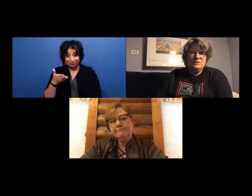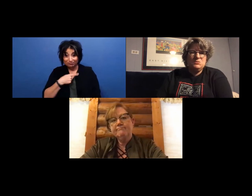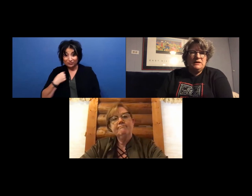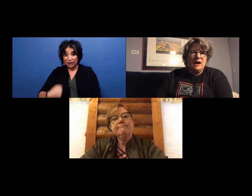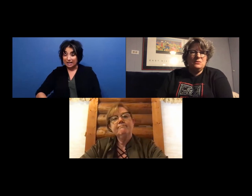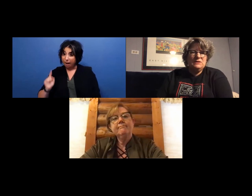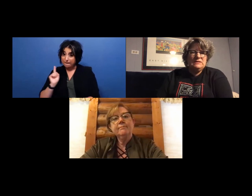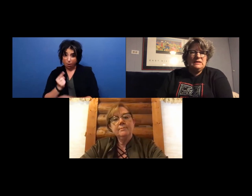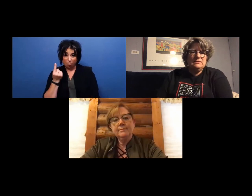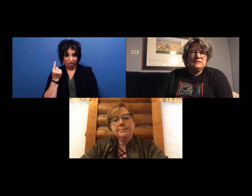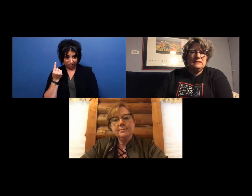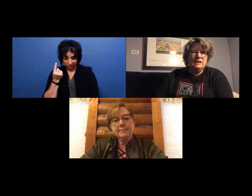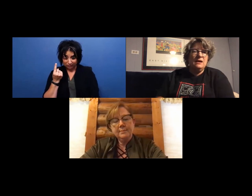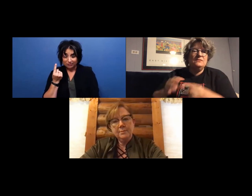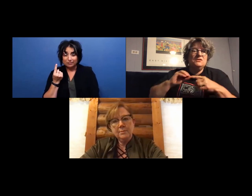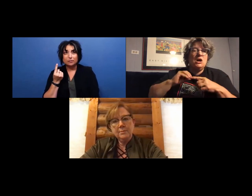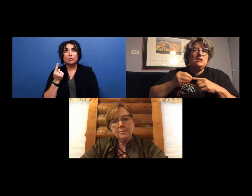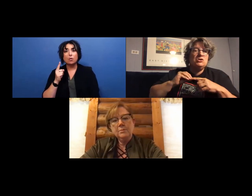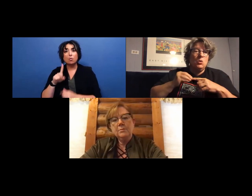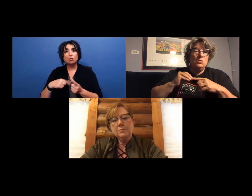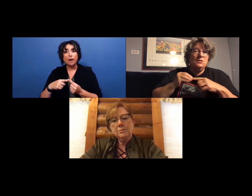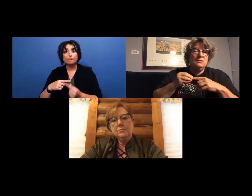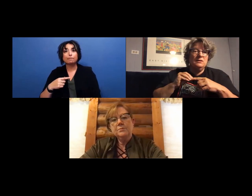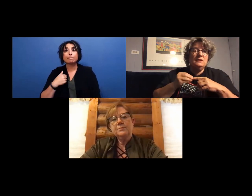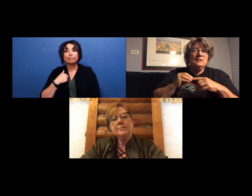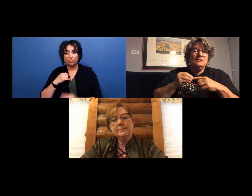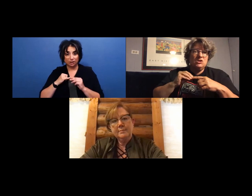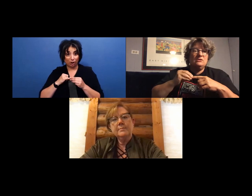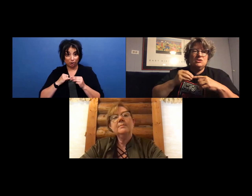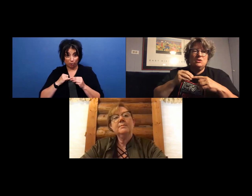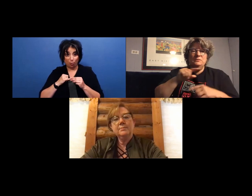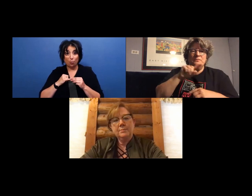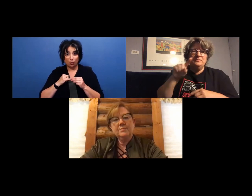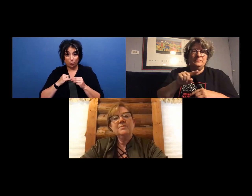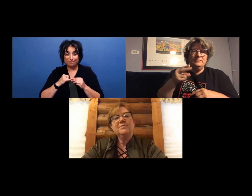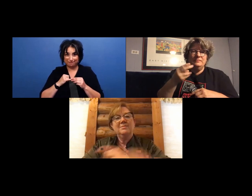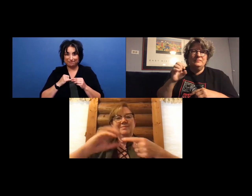that was when I was in the city of Zhengzhou.